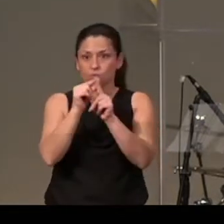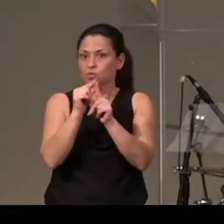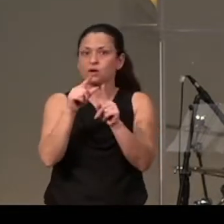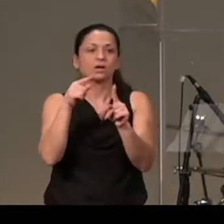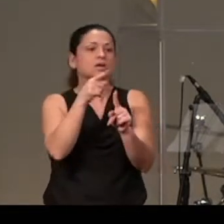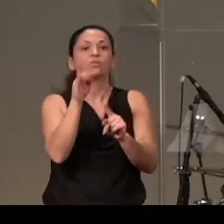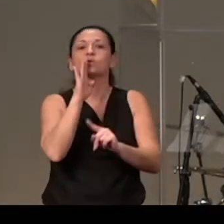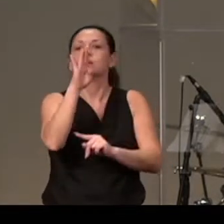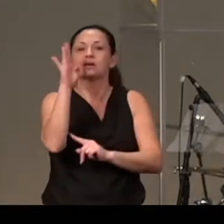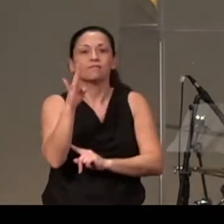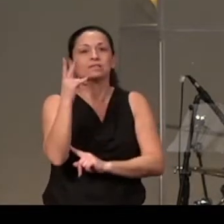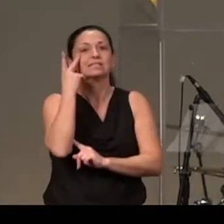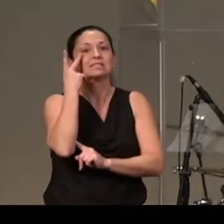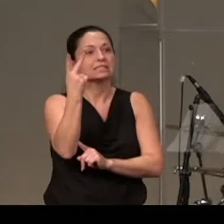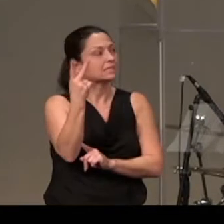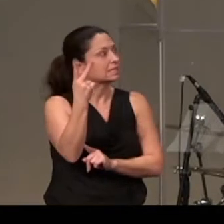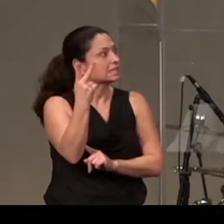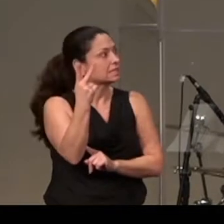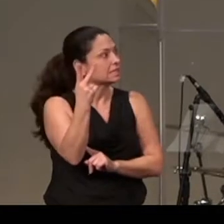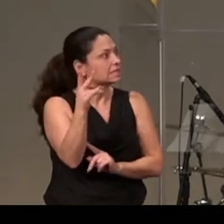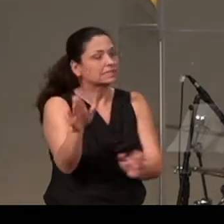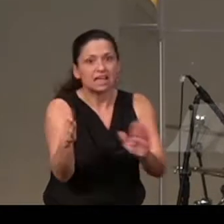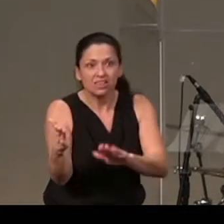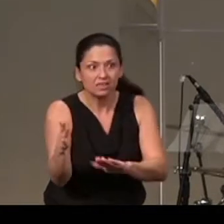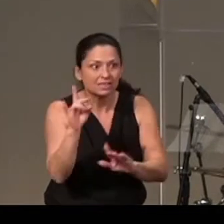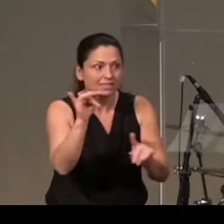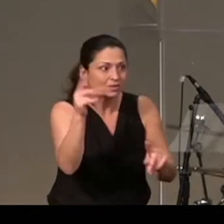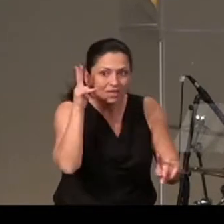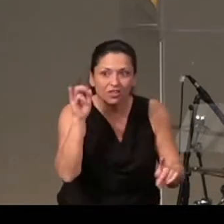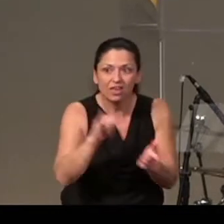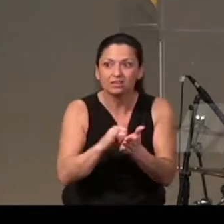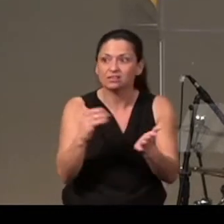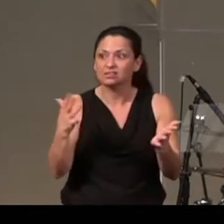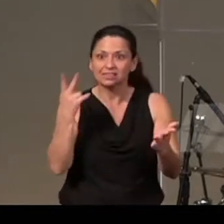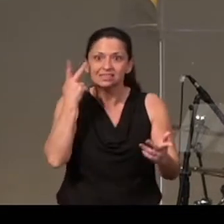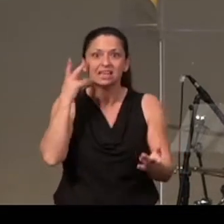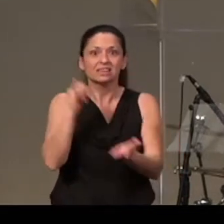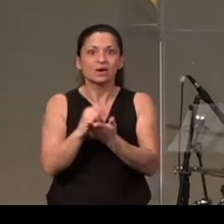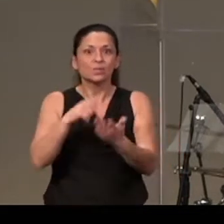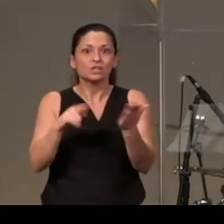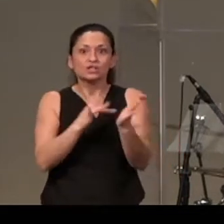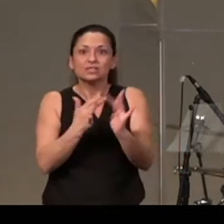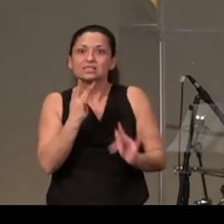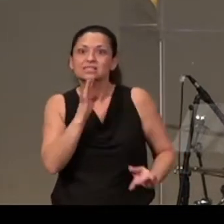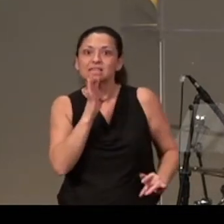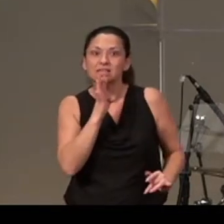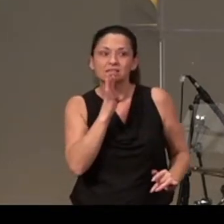see death. Did you hear that? Did you hear what Jesus said?